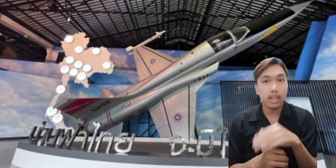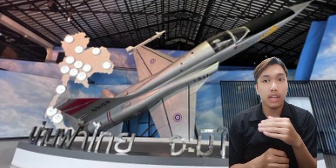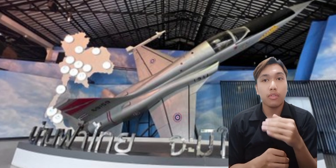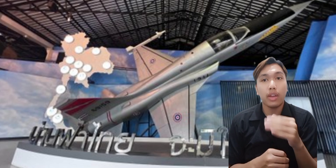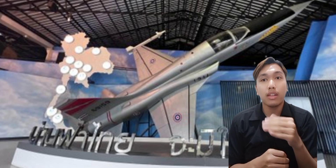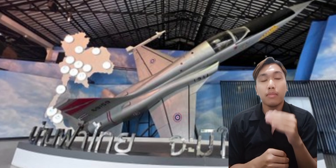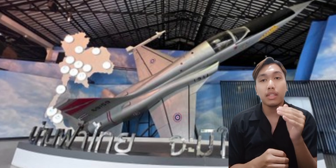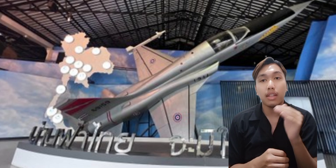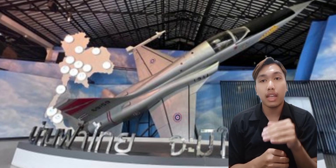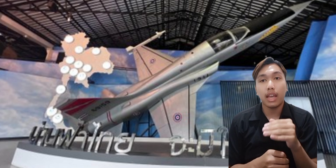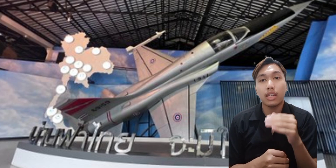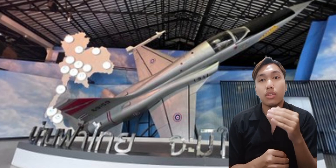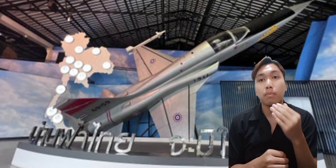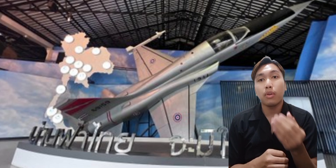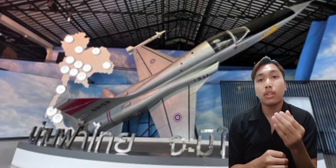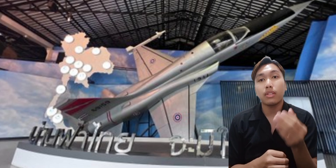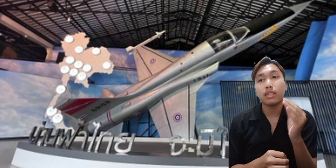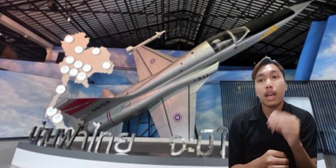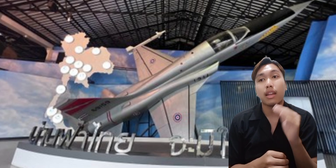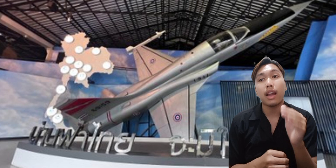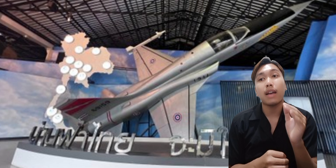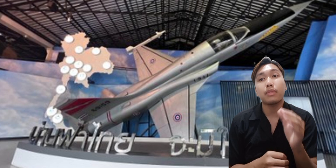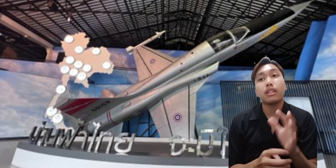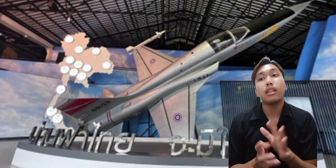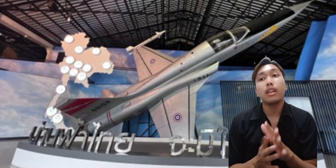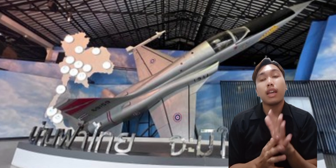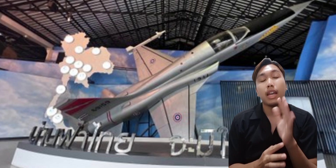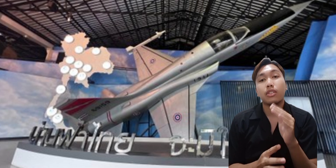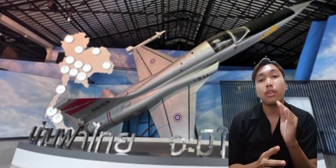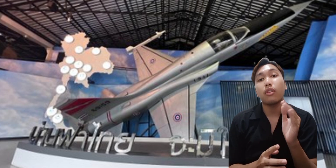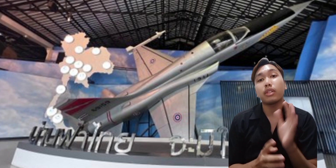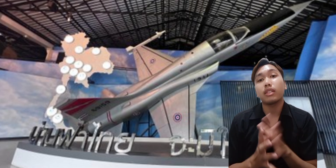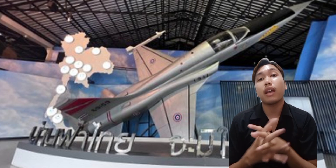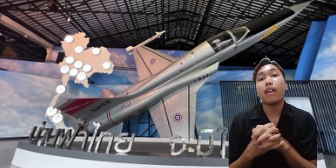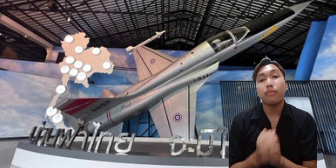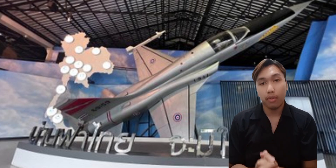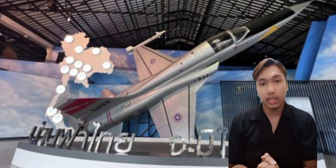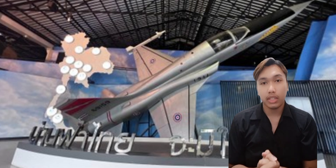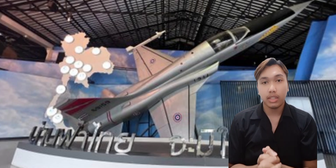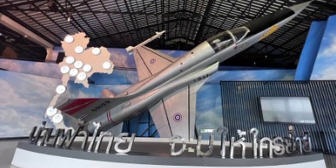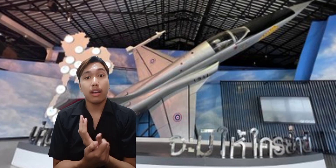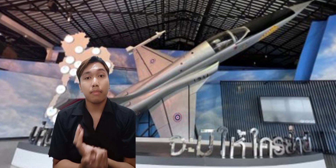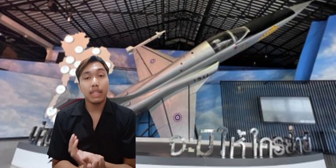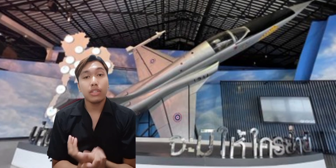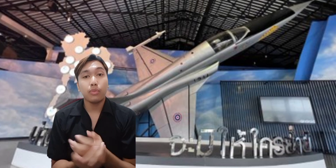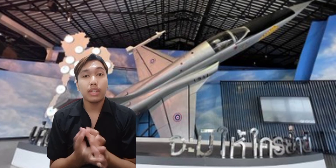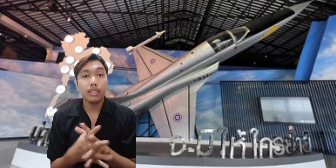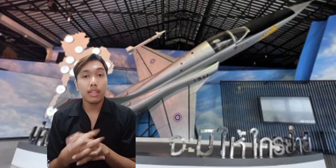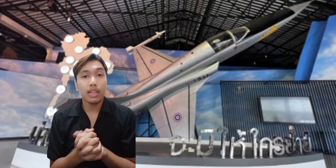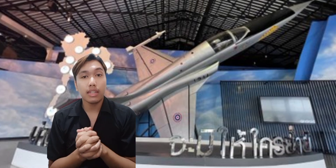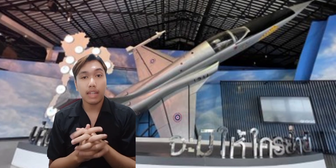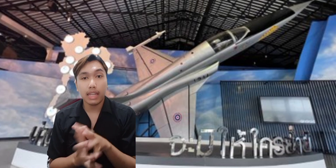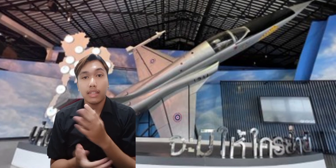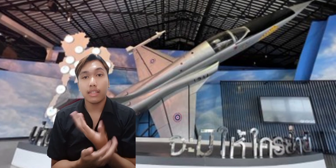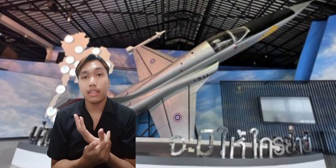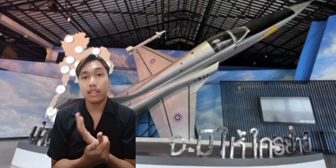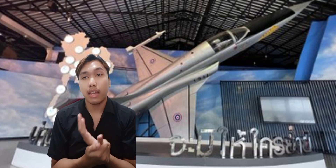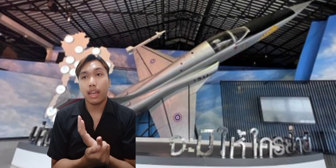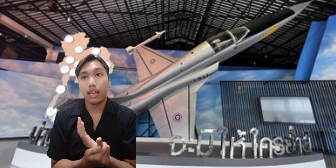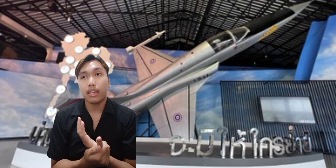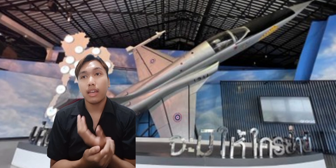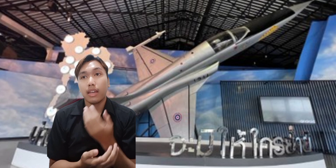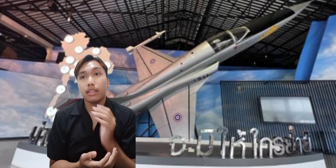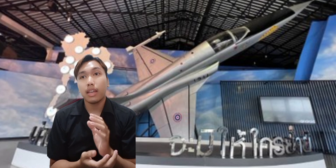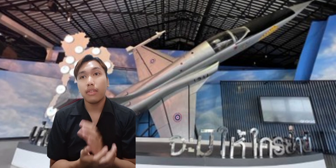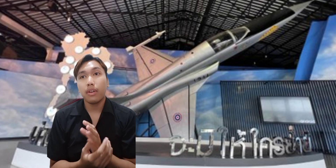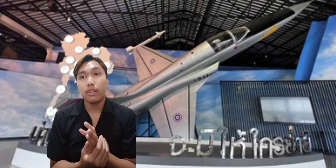grace and go anonymously and to more the side and after and to all the airport. On month 26,